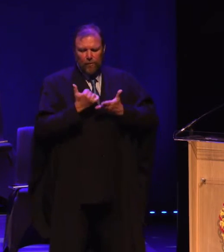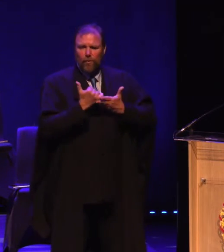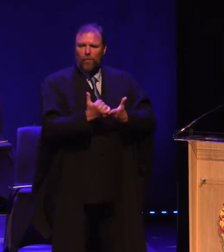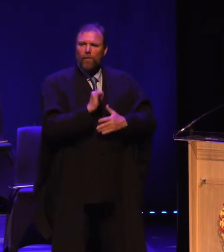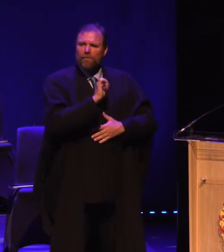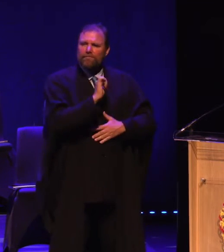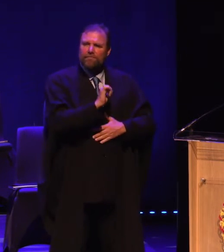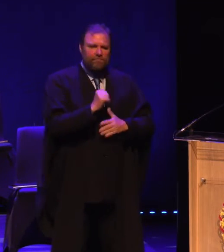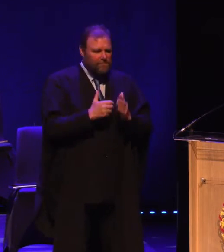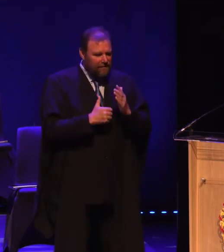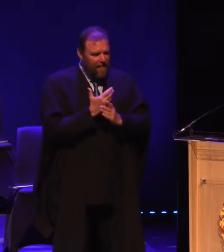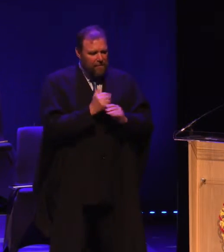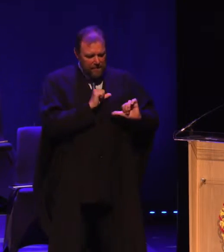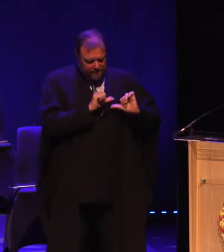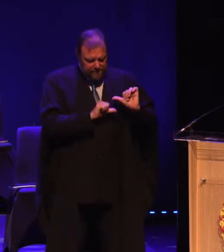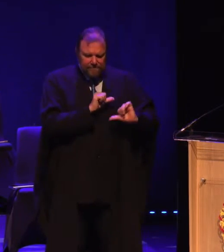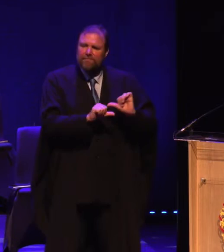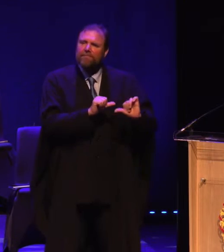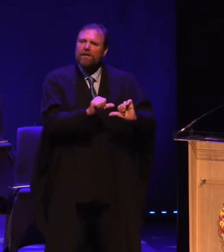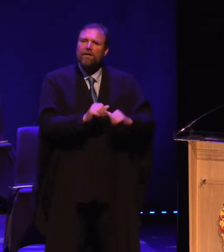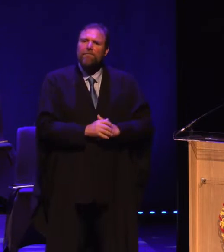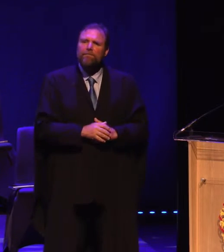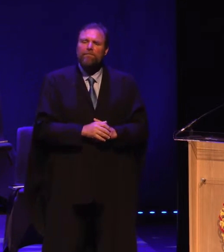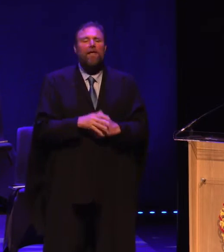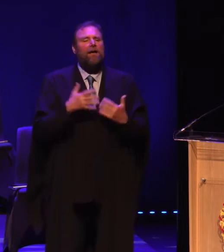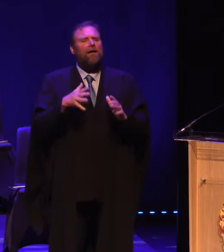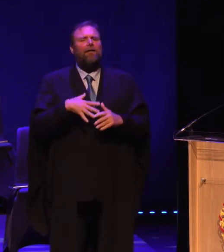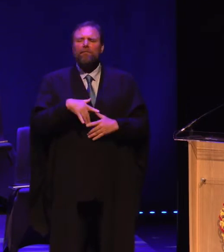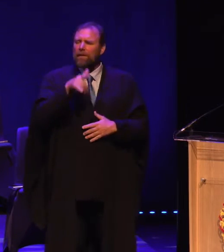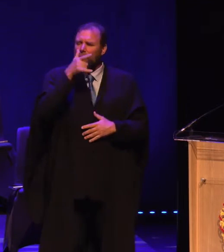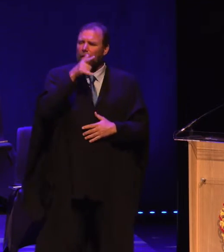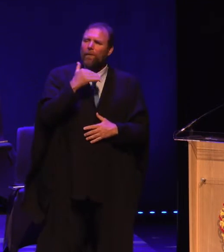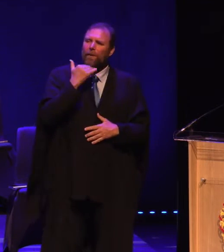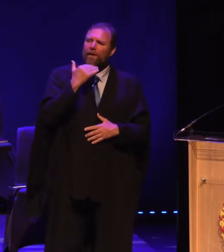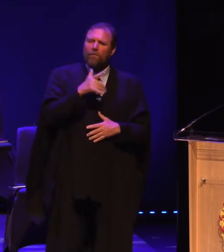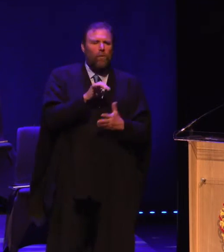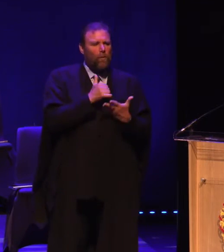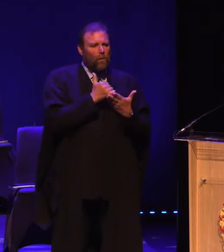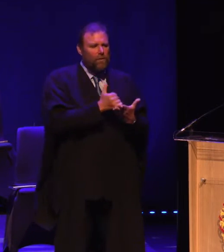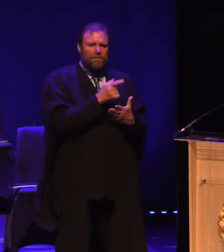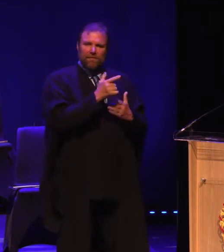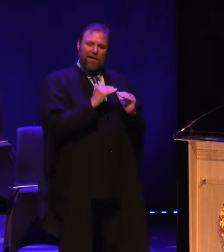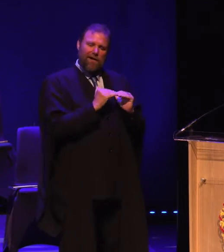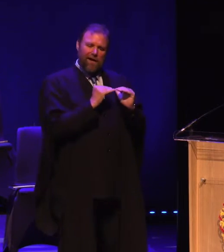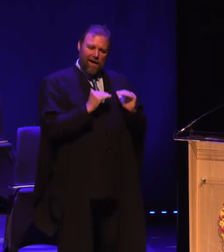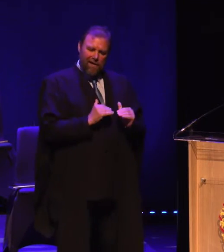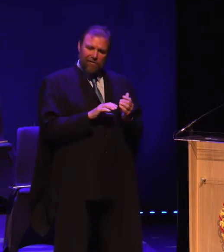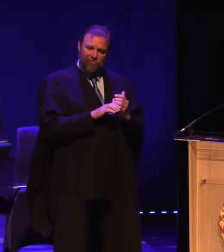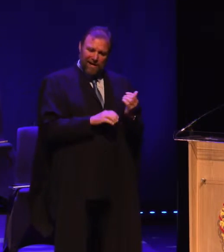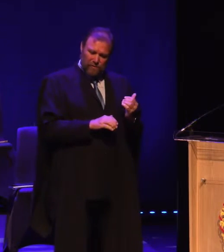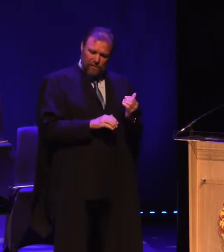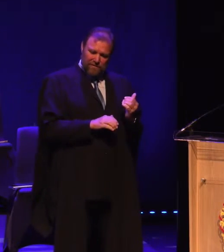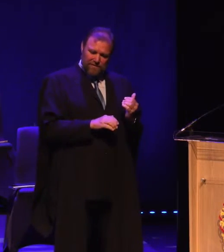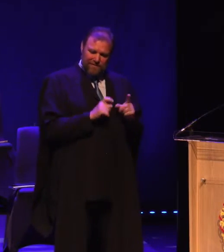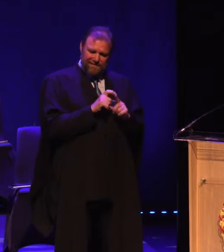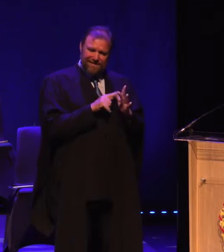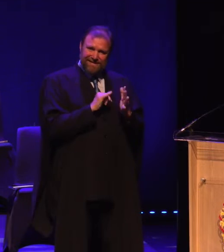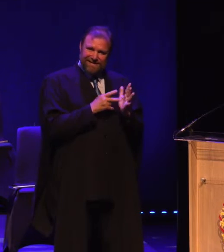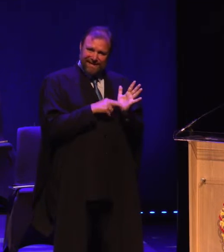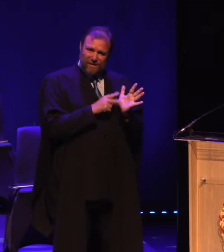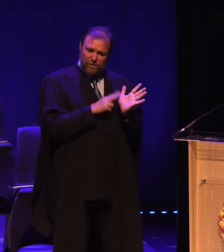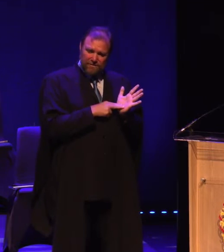grow over a number of years. I've been fortunate enough to have supported Brad as an undergraduate dissertation student,